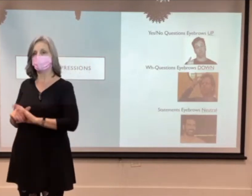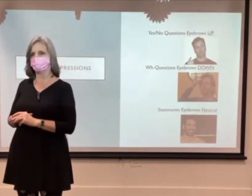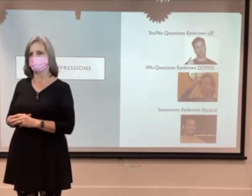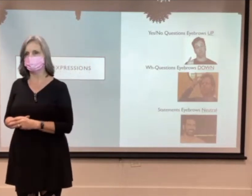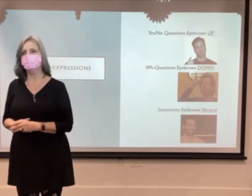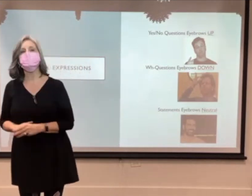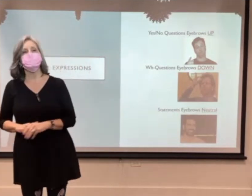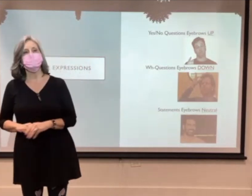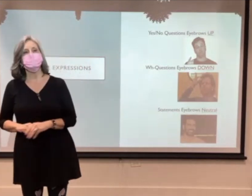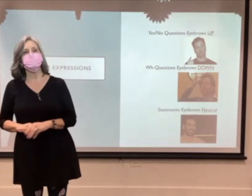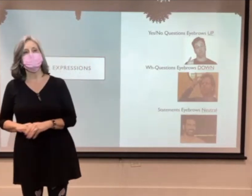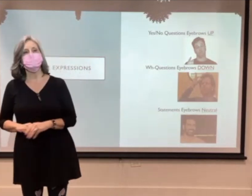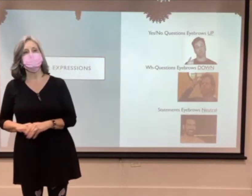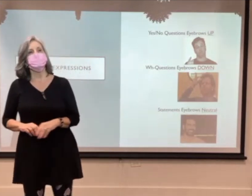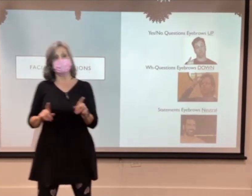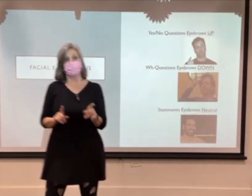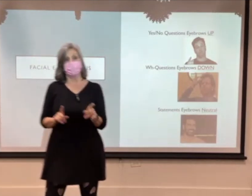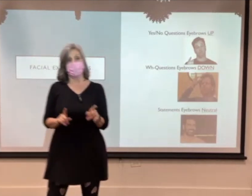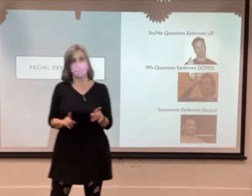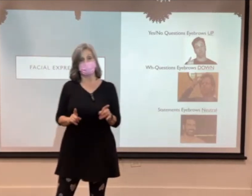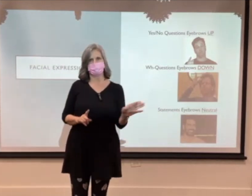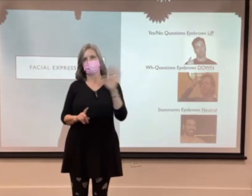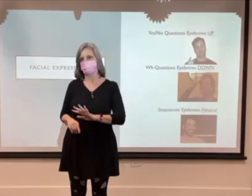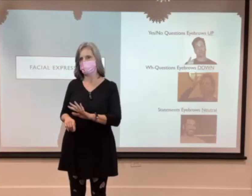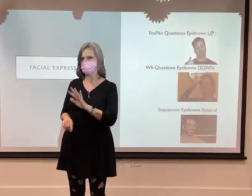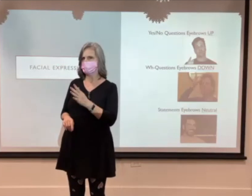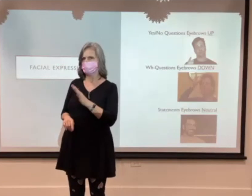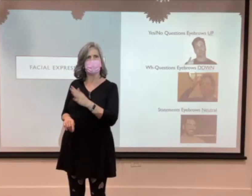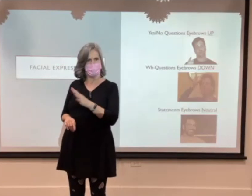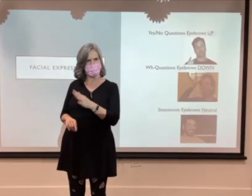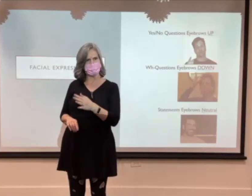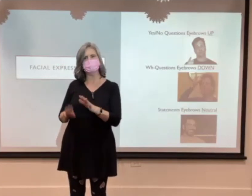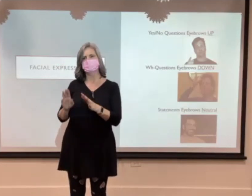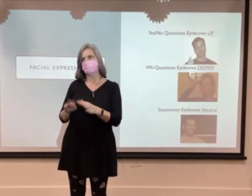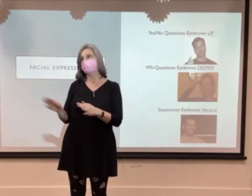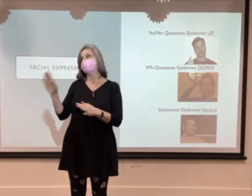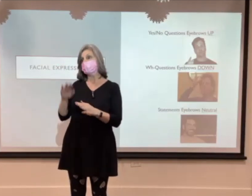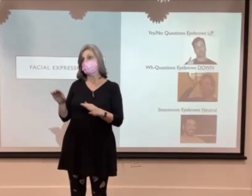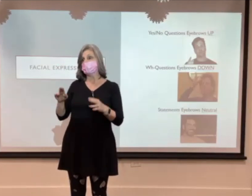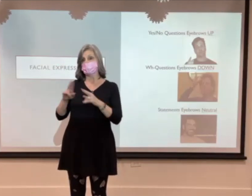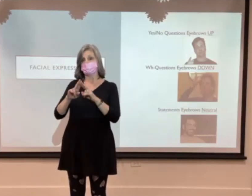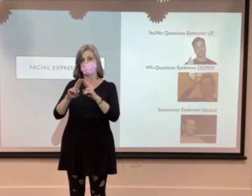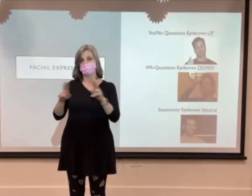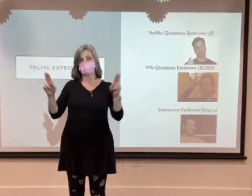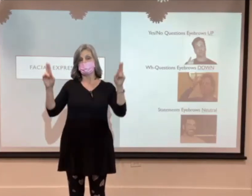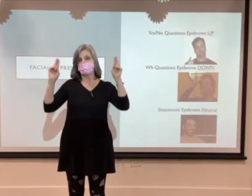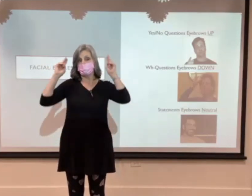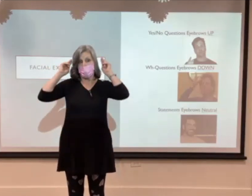Cochlear implants. The FDA approved it back in the early to mid 80s, and then recently just approved